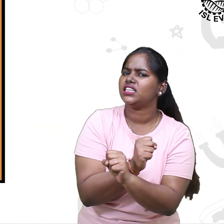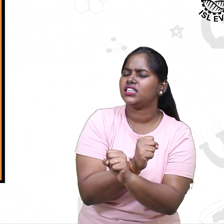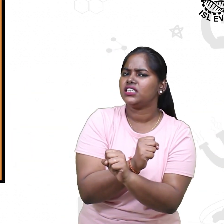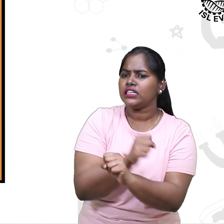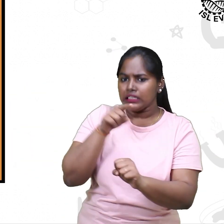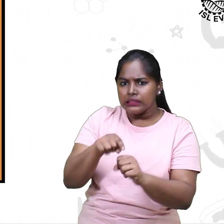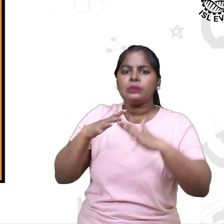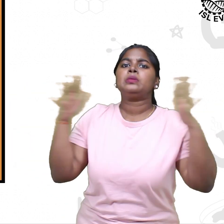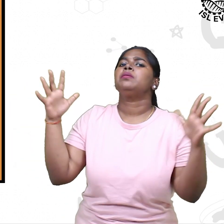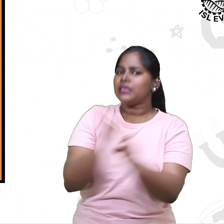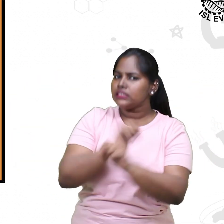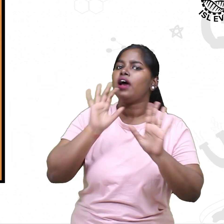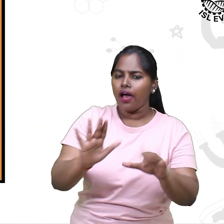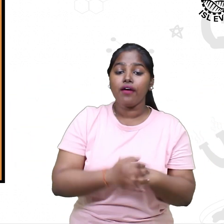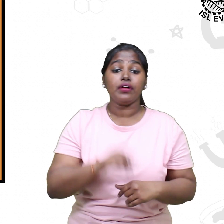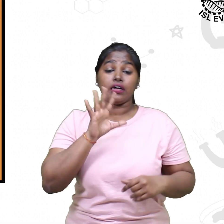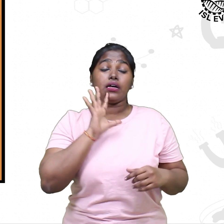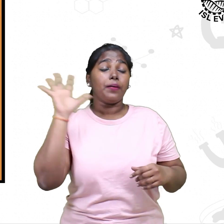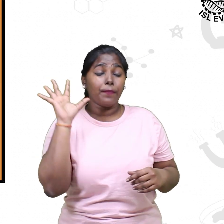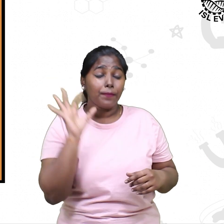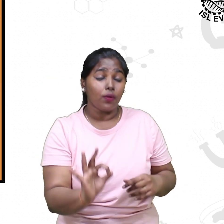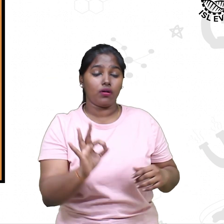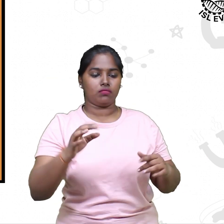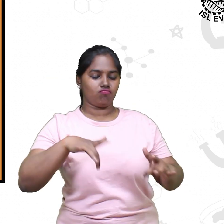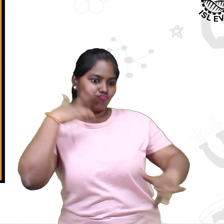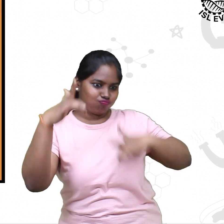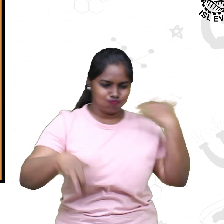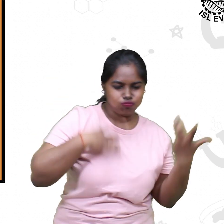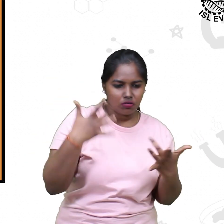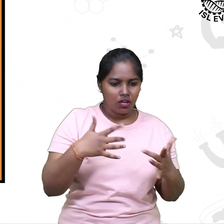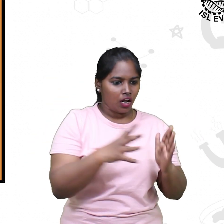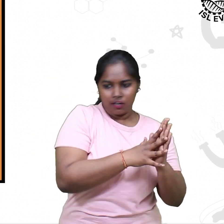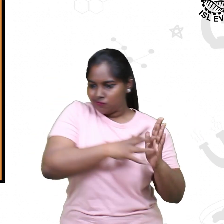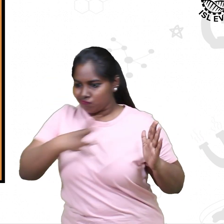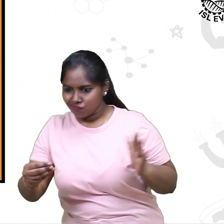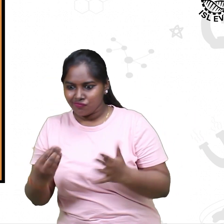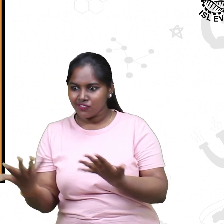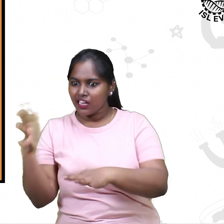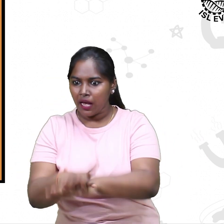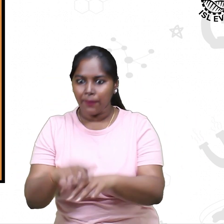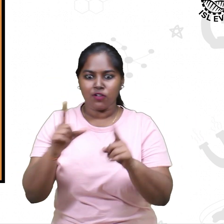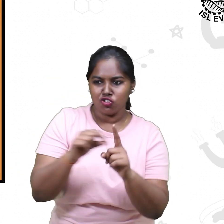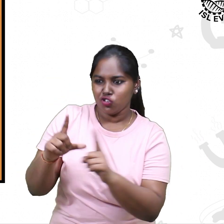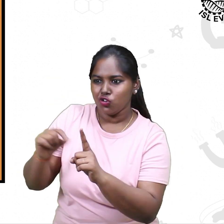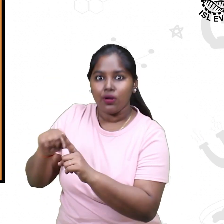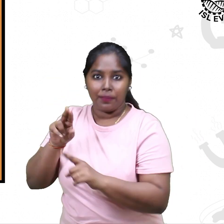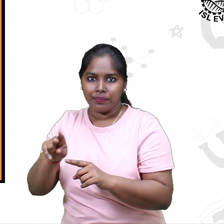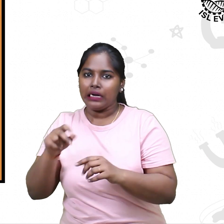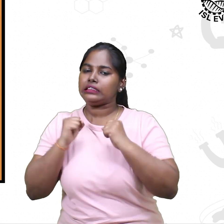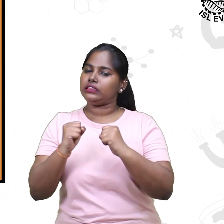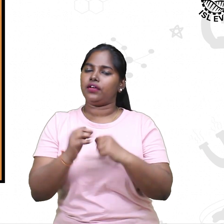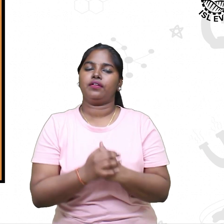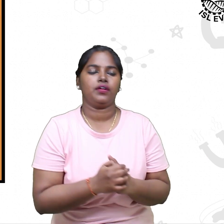out on very much. So curiosity, reflection, introspection, I think are critical to science. Thank